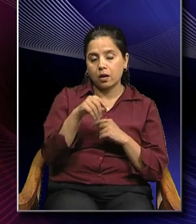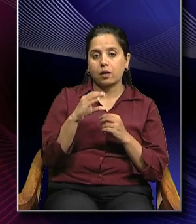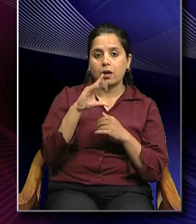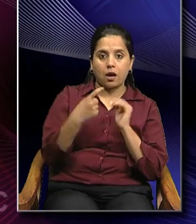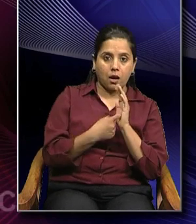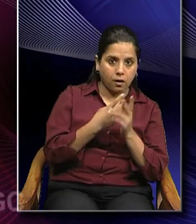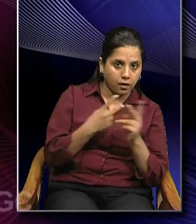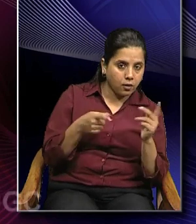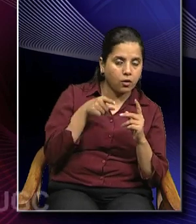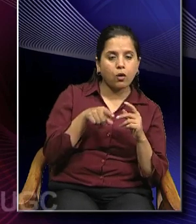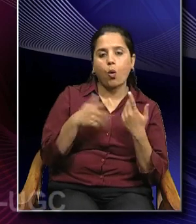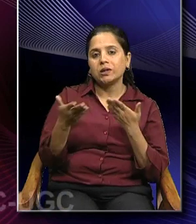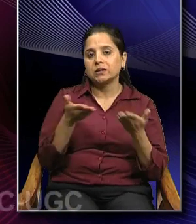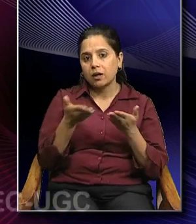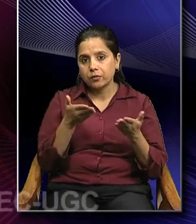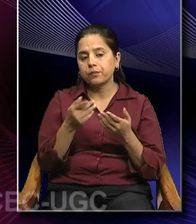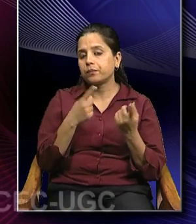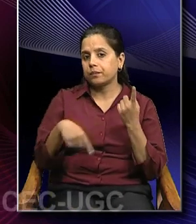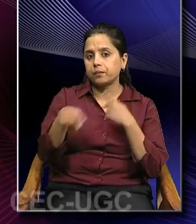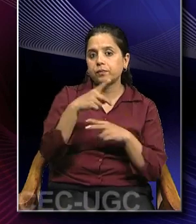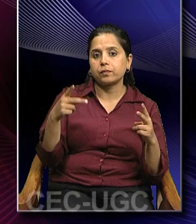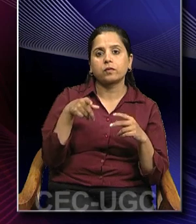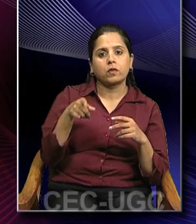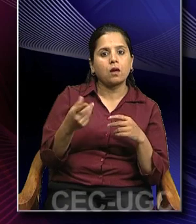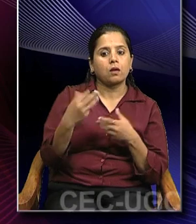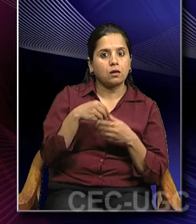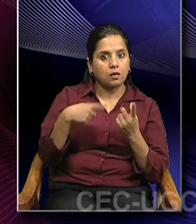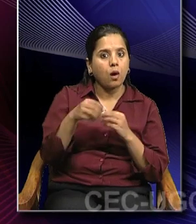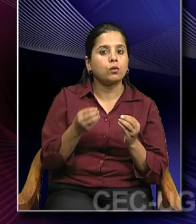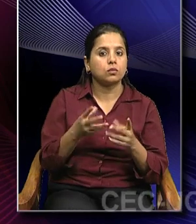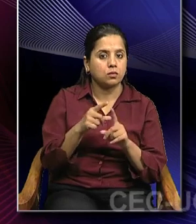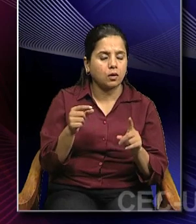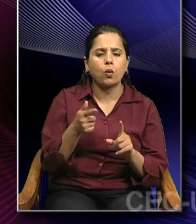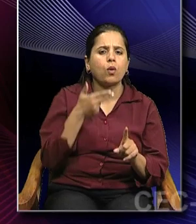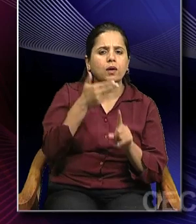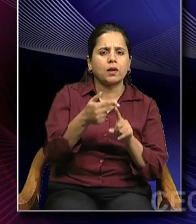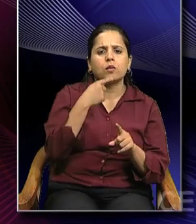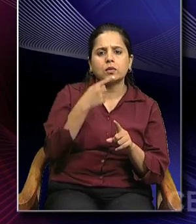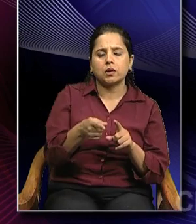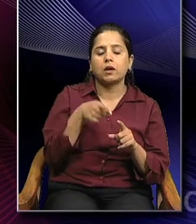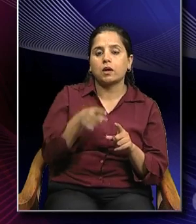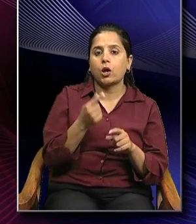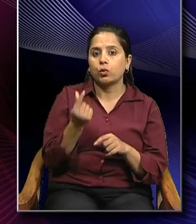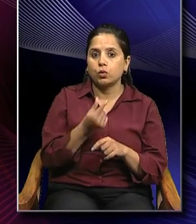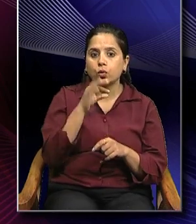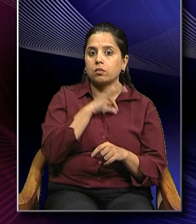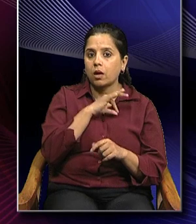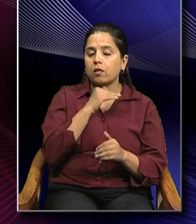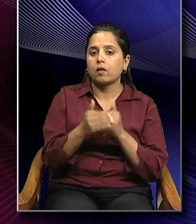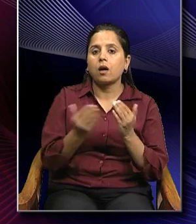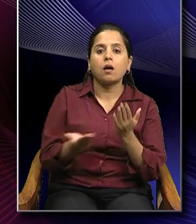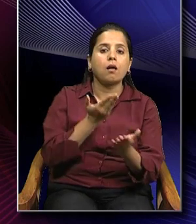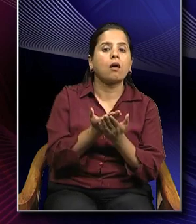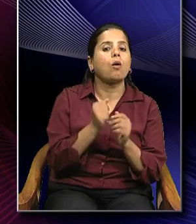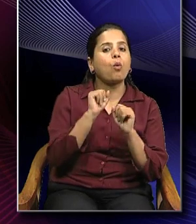your products and services with which you are entering into the market, or what you call as a bundle of utilities which you are going to offer to